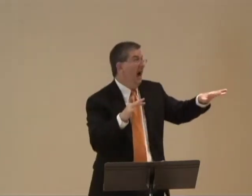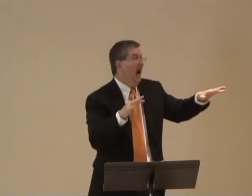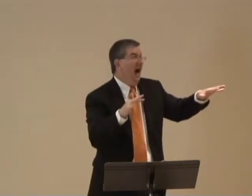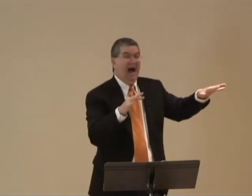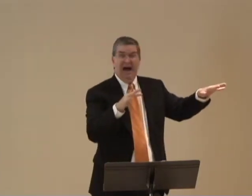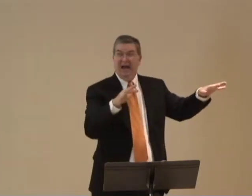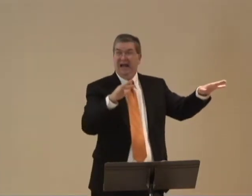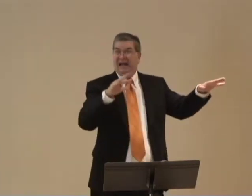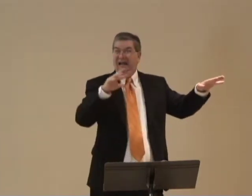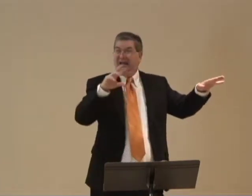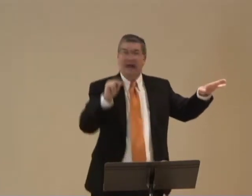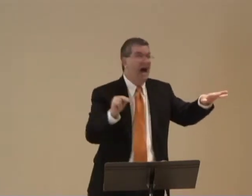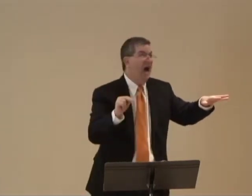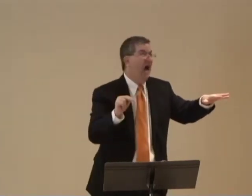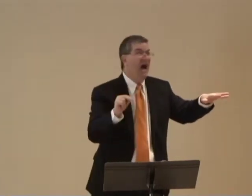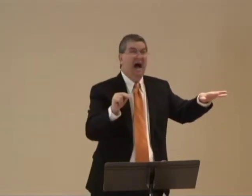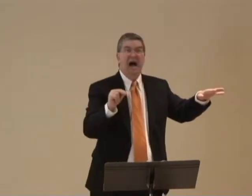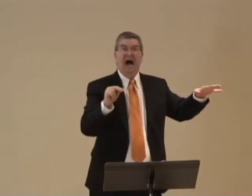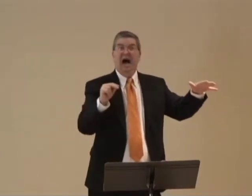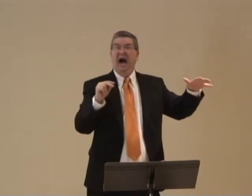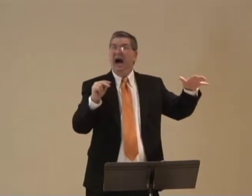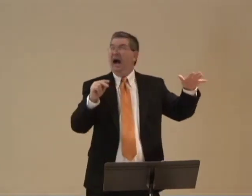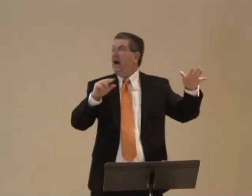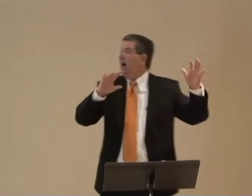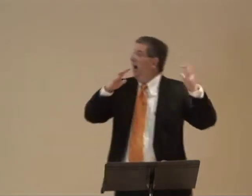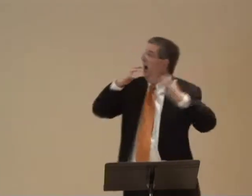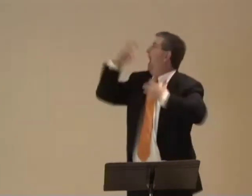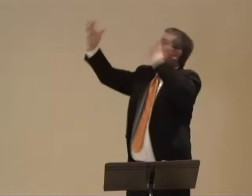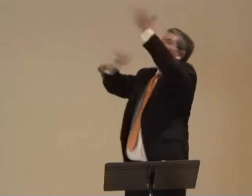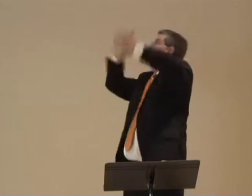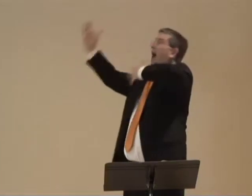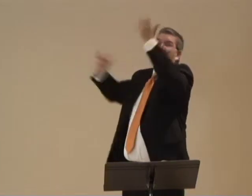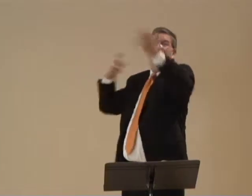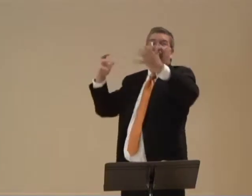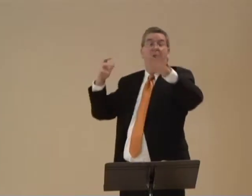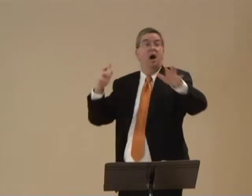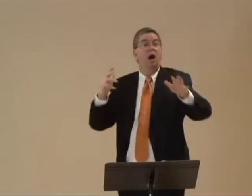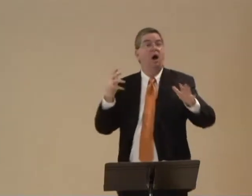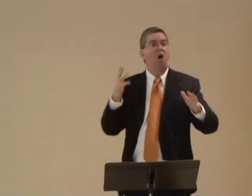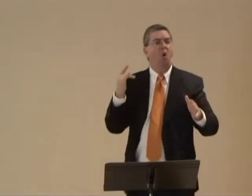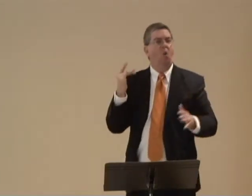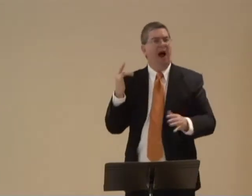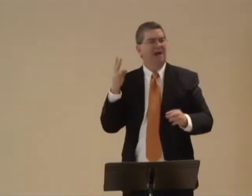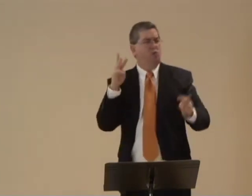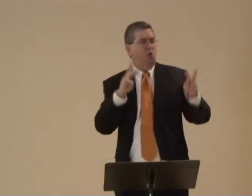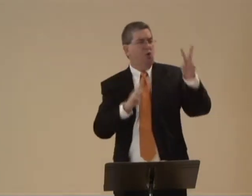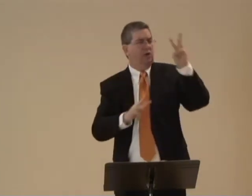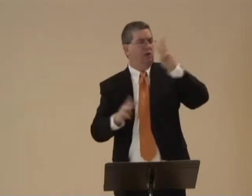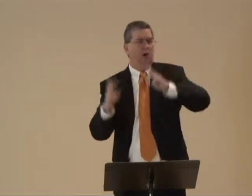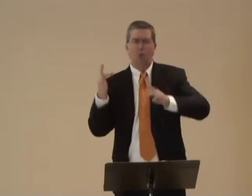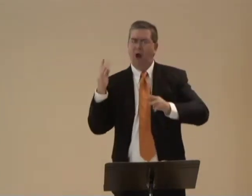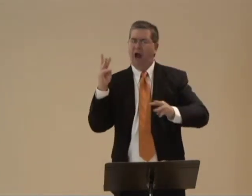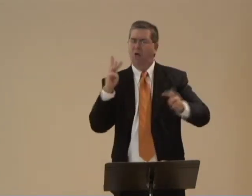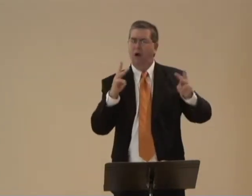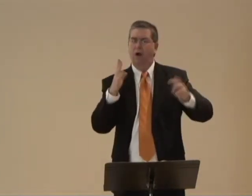So the Israelite people were naturally afraid when they saw the Egyptians coming after them and crying out to God.